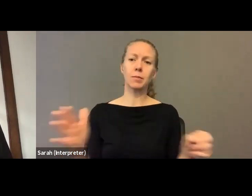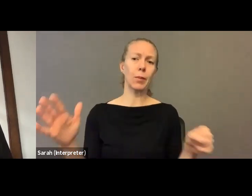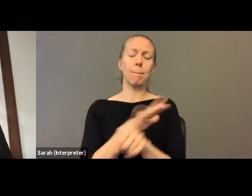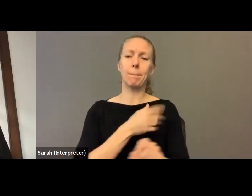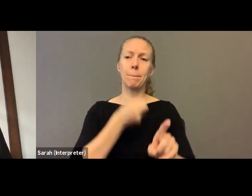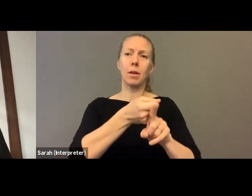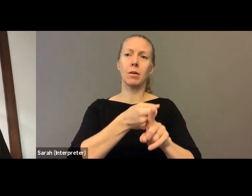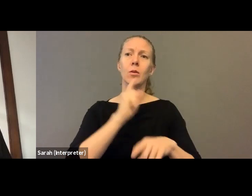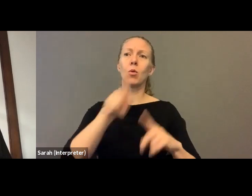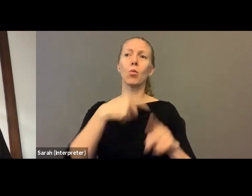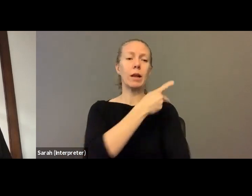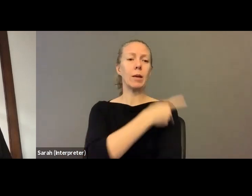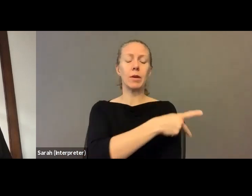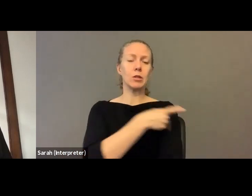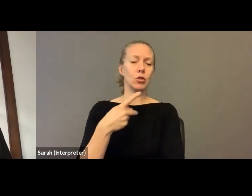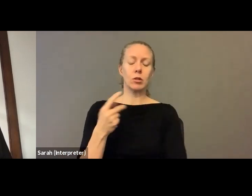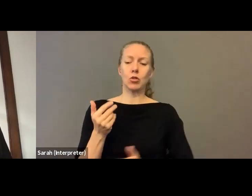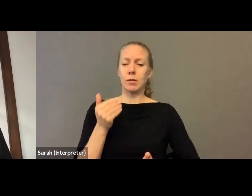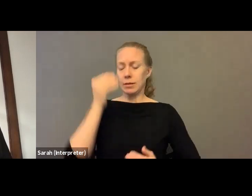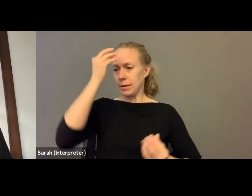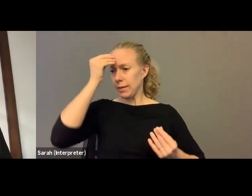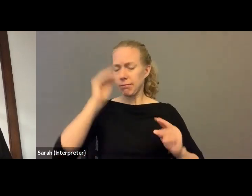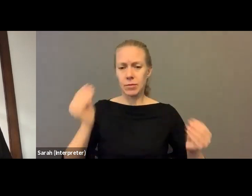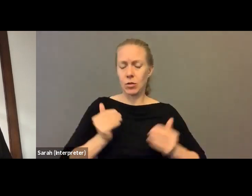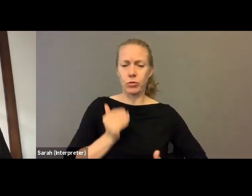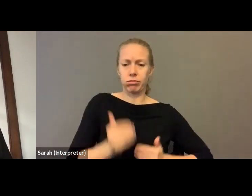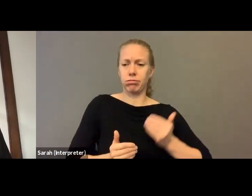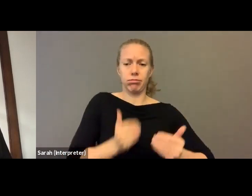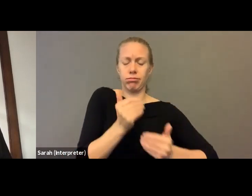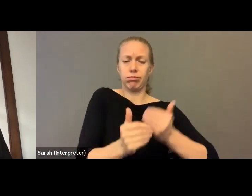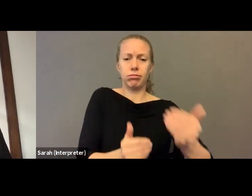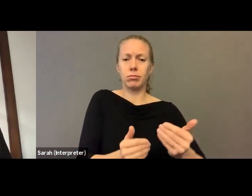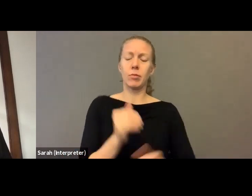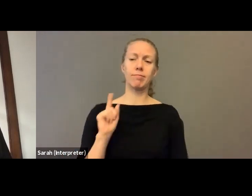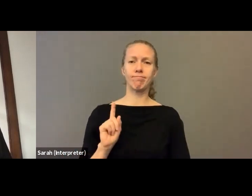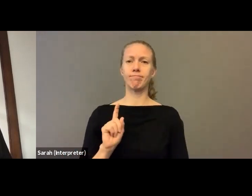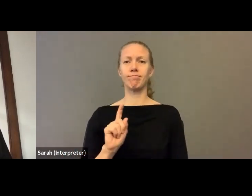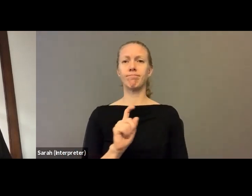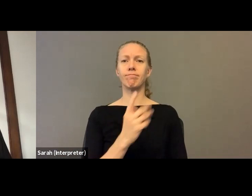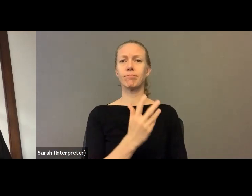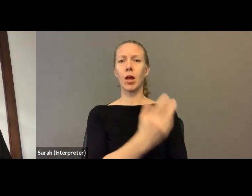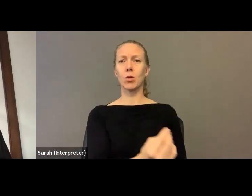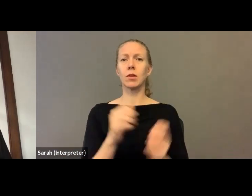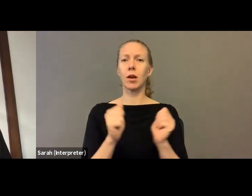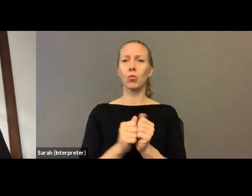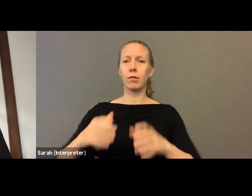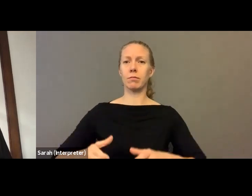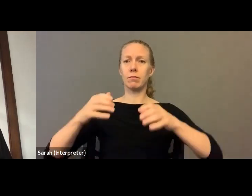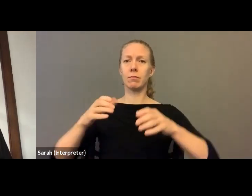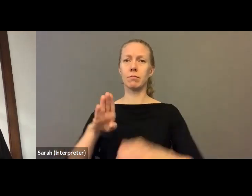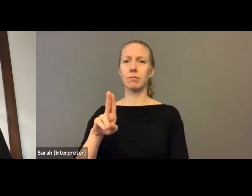a hypnotic trance, wanders outside carrying a bucket. His movements